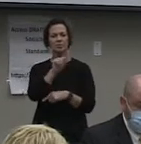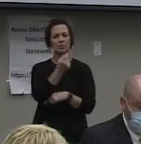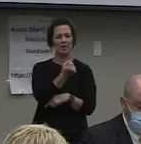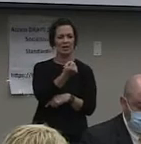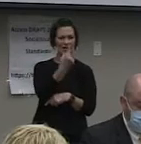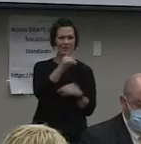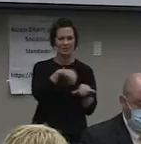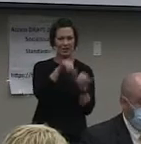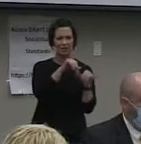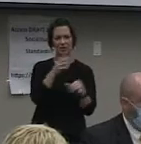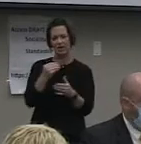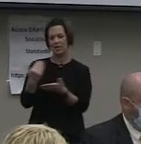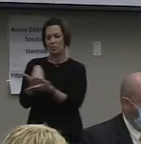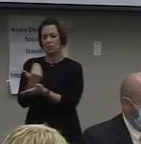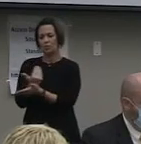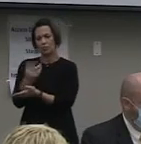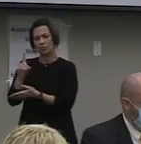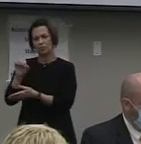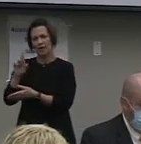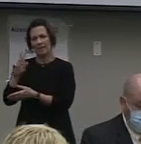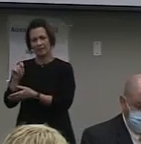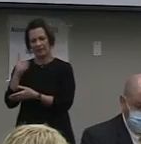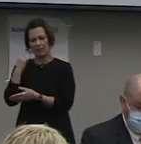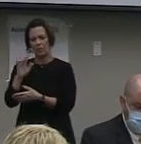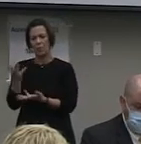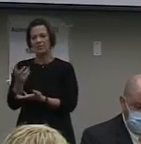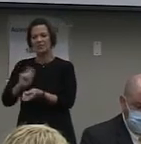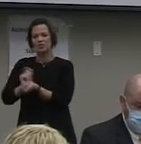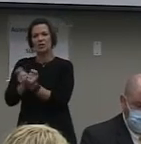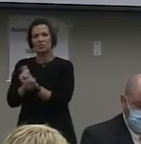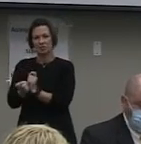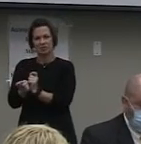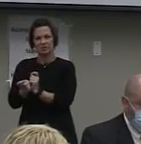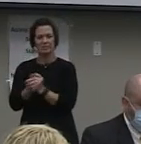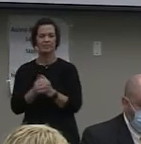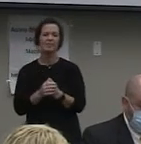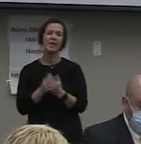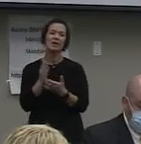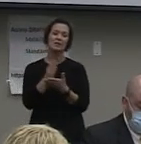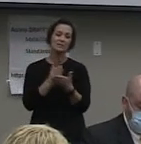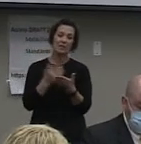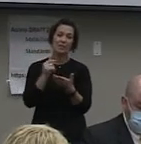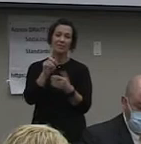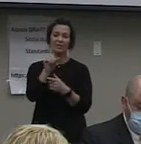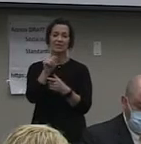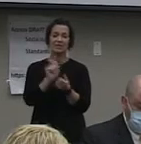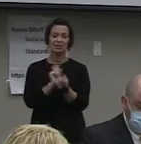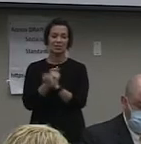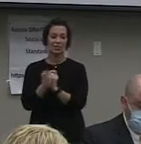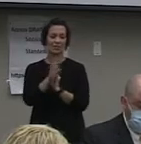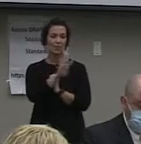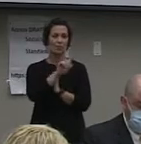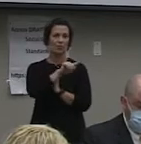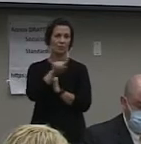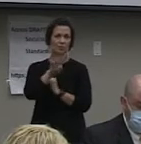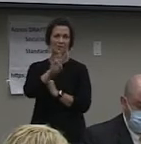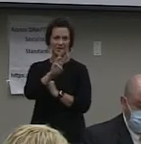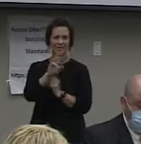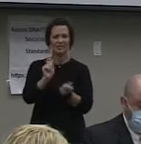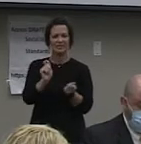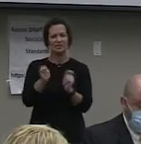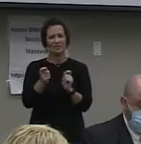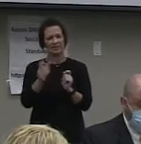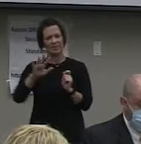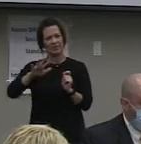and the new draft to look for unintended changes or gaps. Some of the date ranges for grades 4 through 6 were slightly shifted to